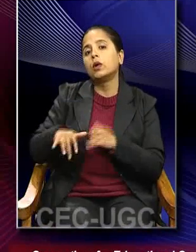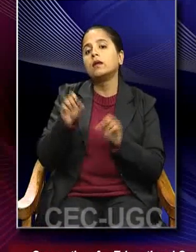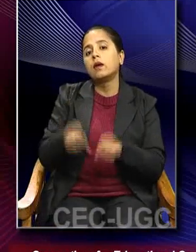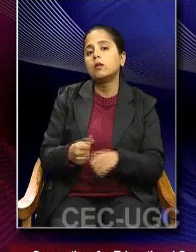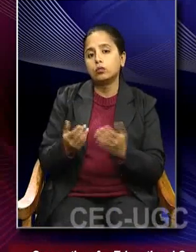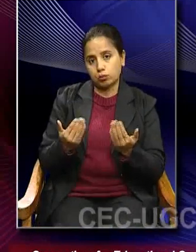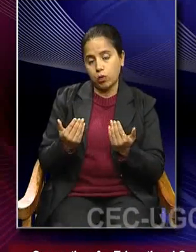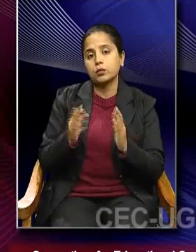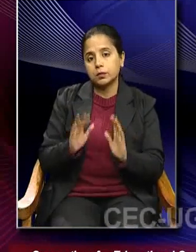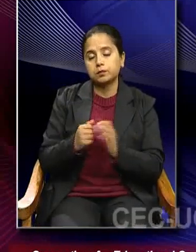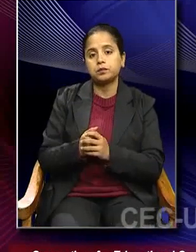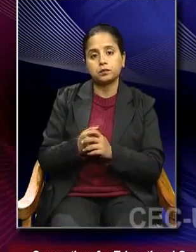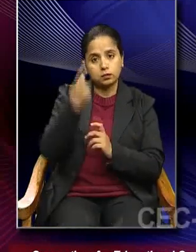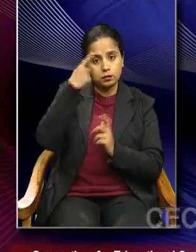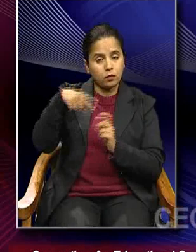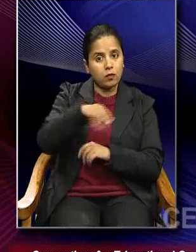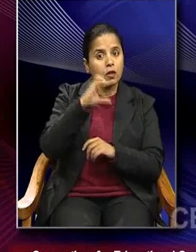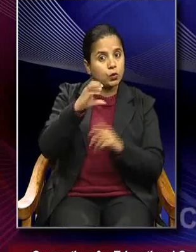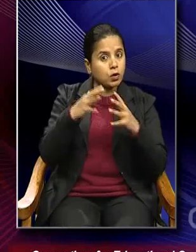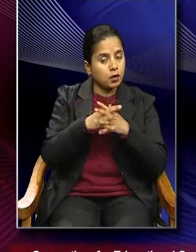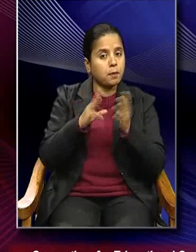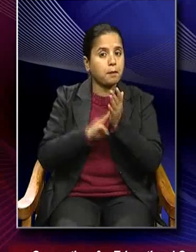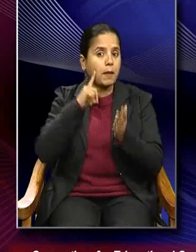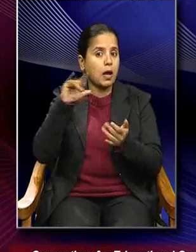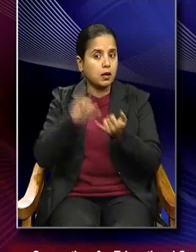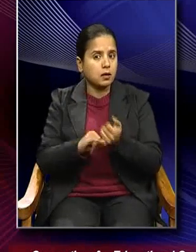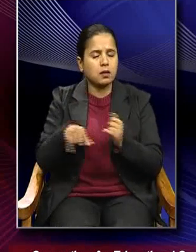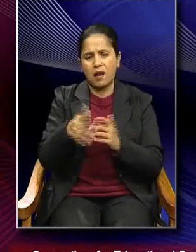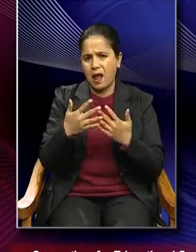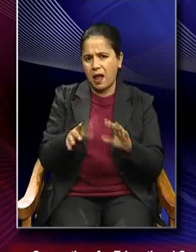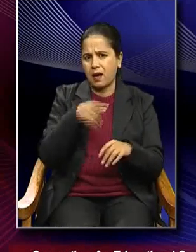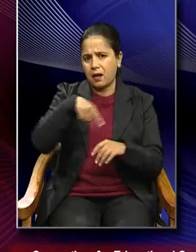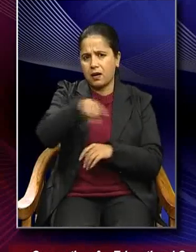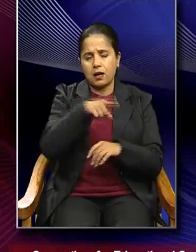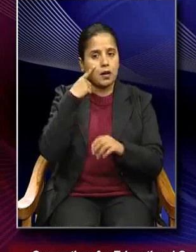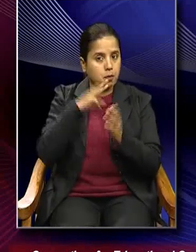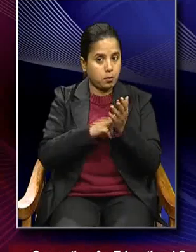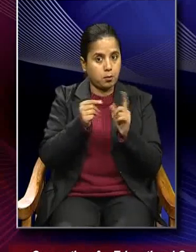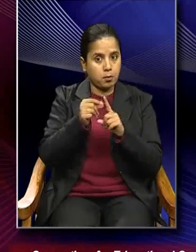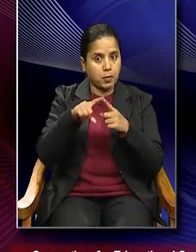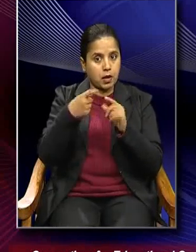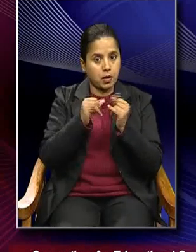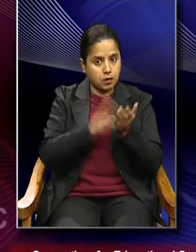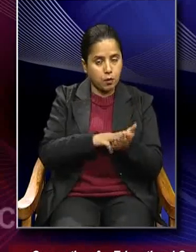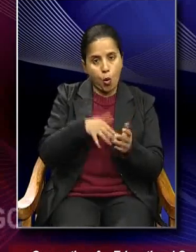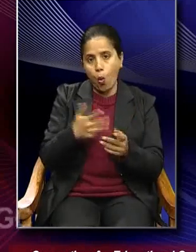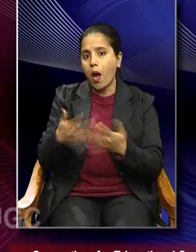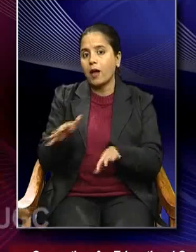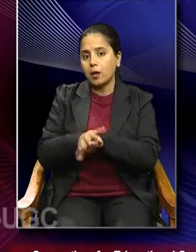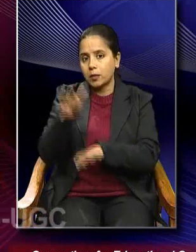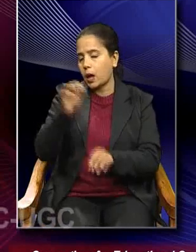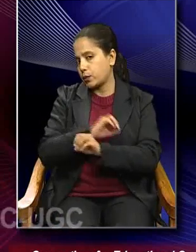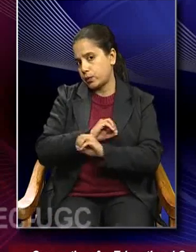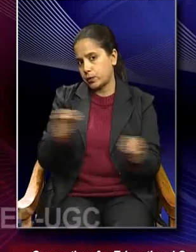society. For C. Wright Mills, neither empiricism nor